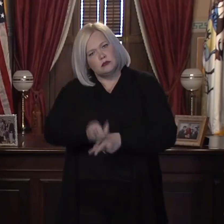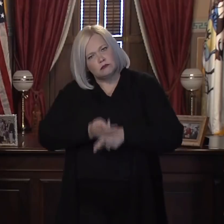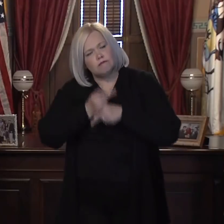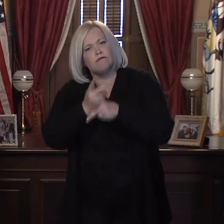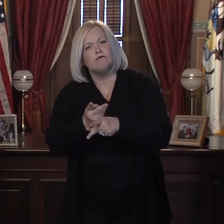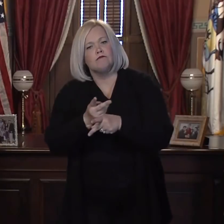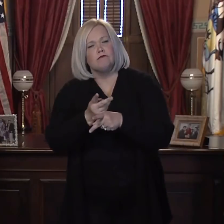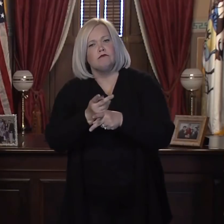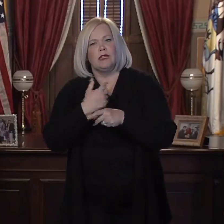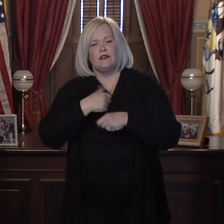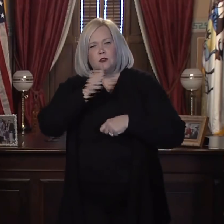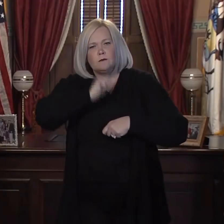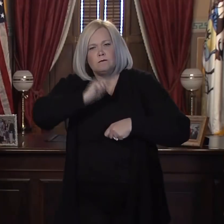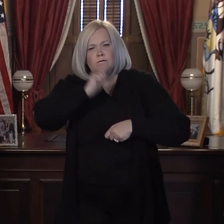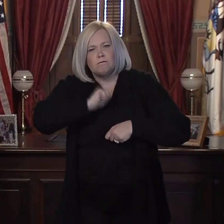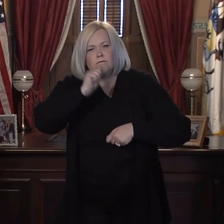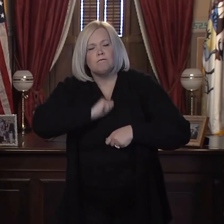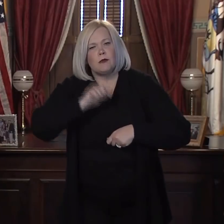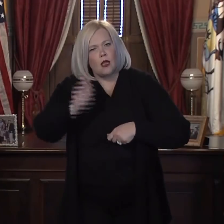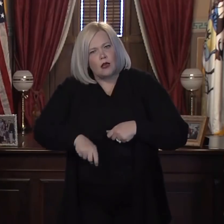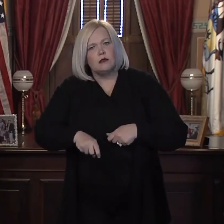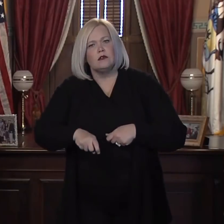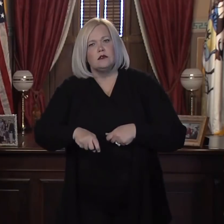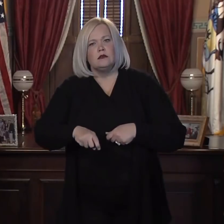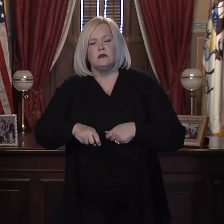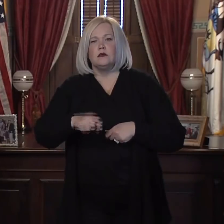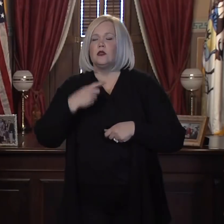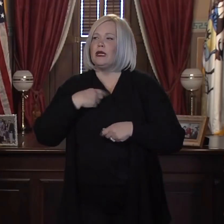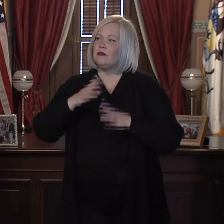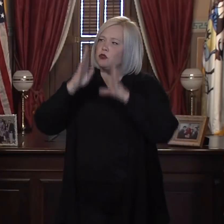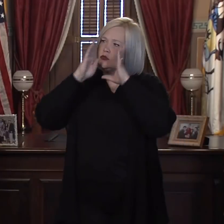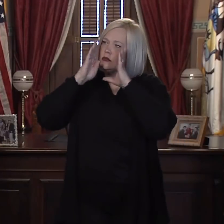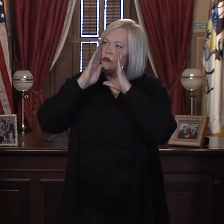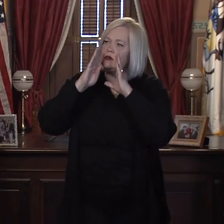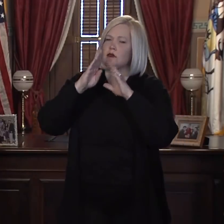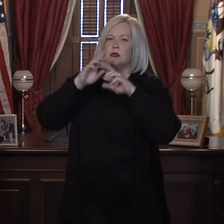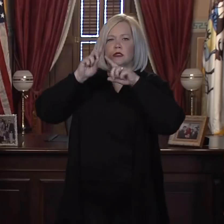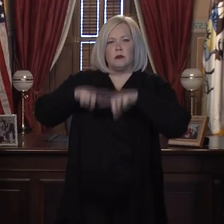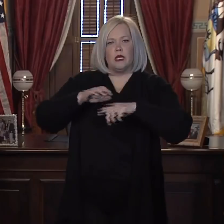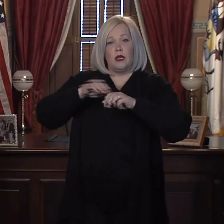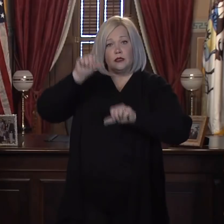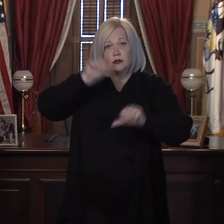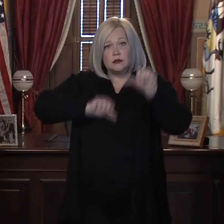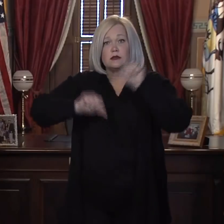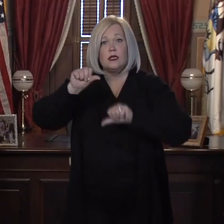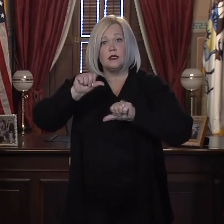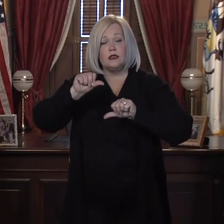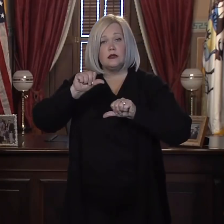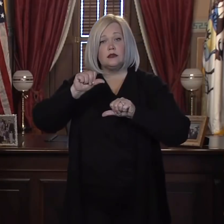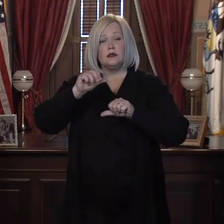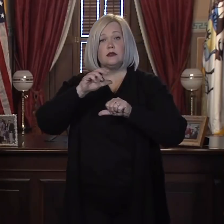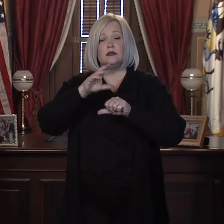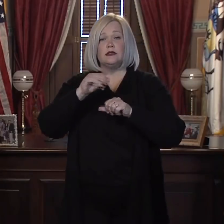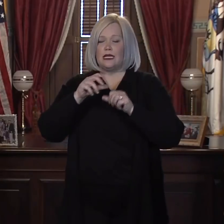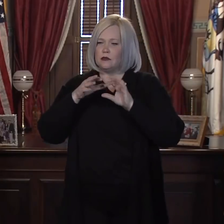have grit. And we've got to pay attention to the science and